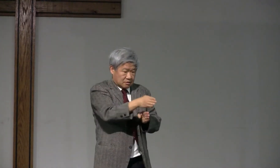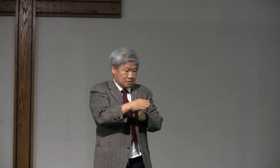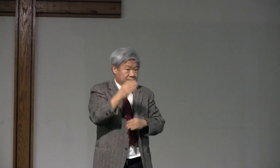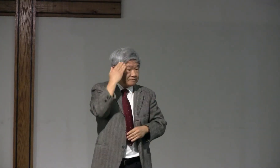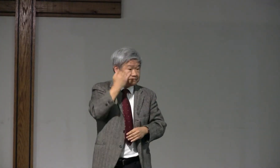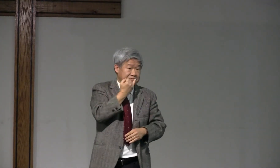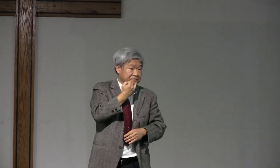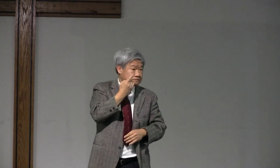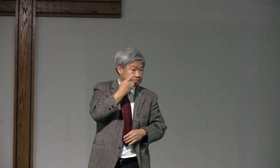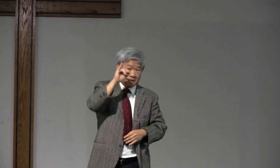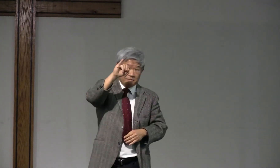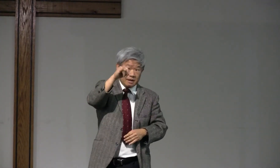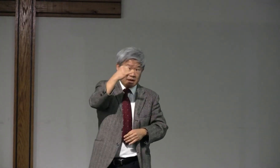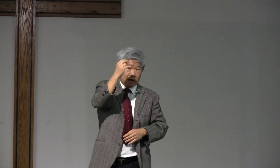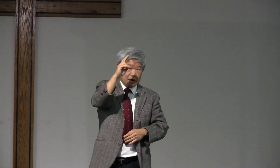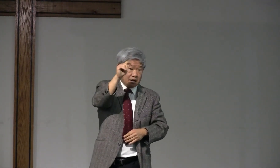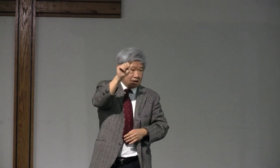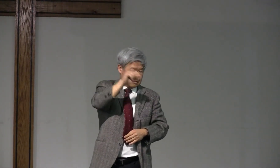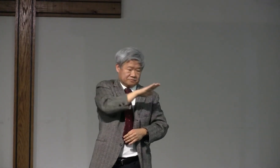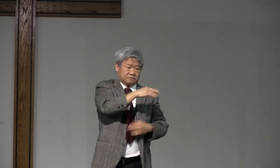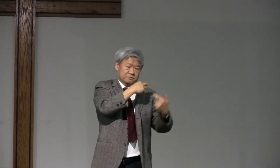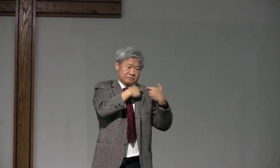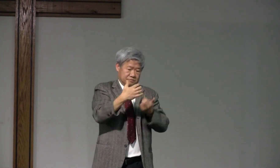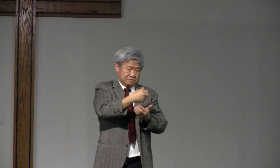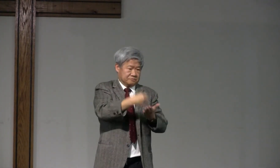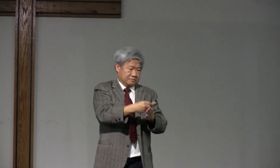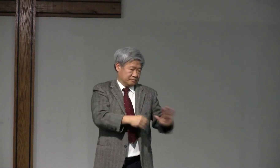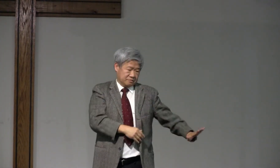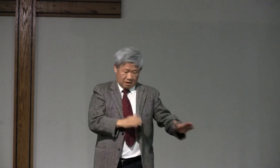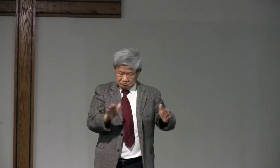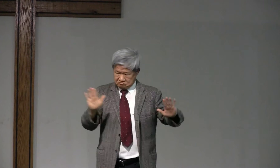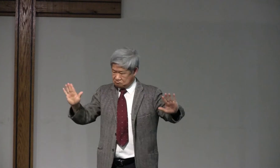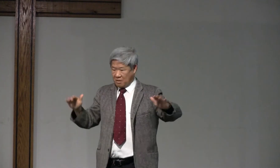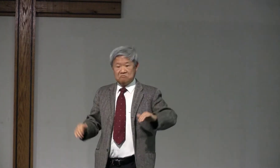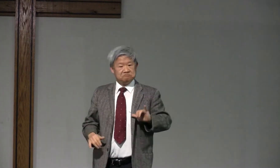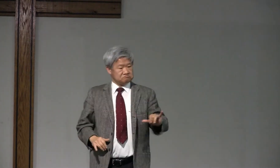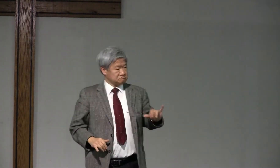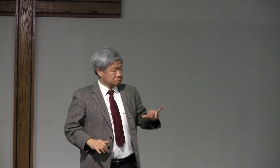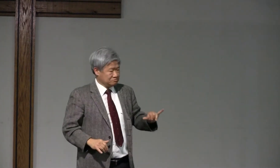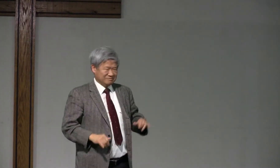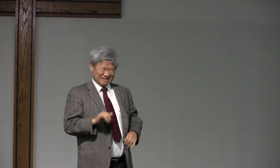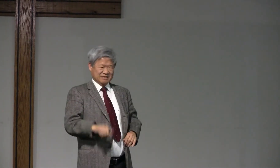And some of the other disciples, for example, Judas, his responsibility was to handle the money.